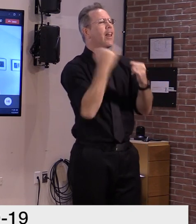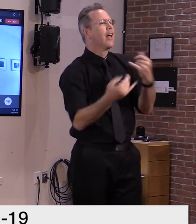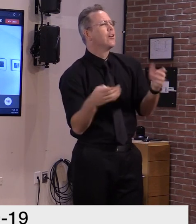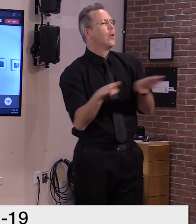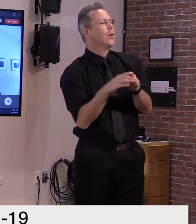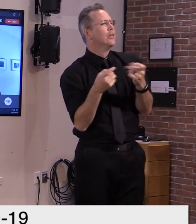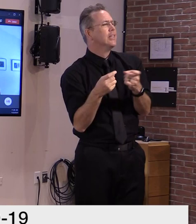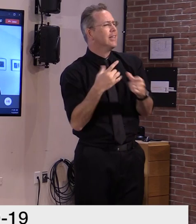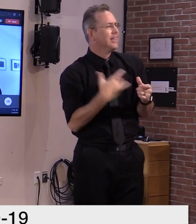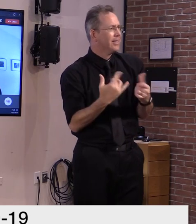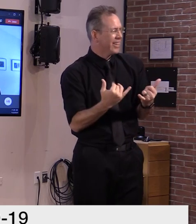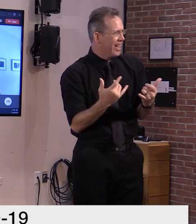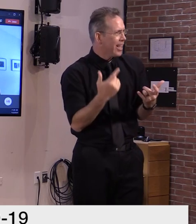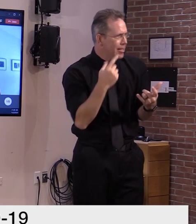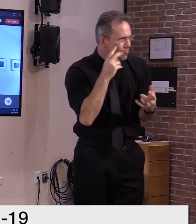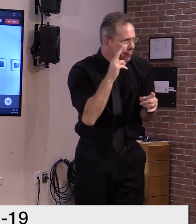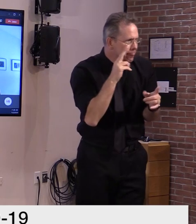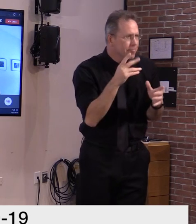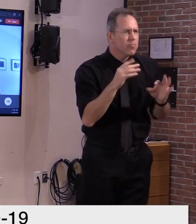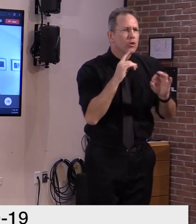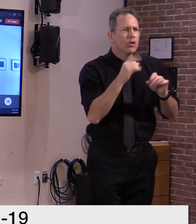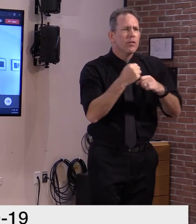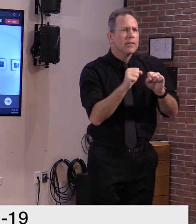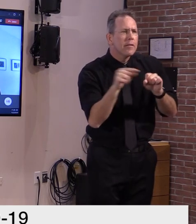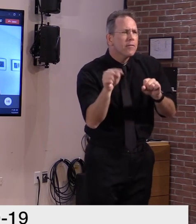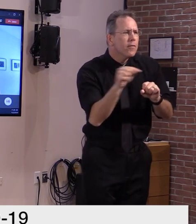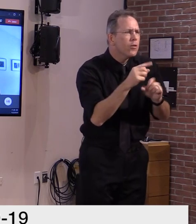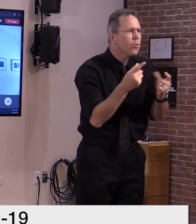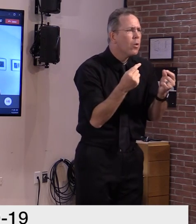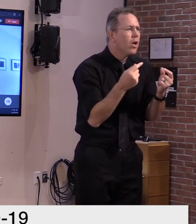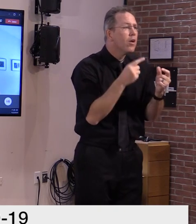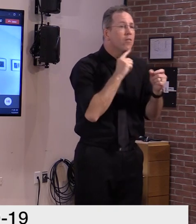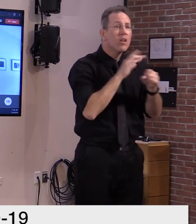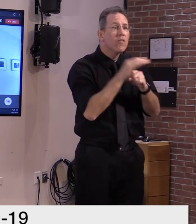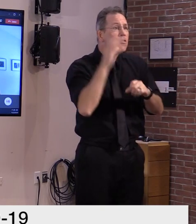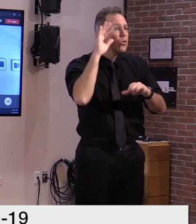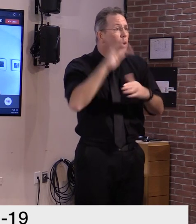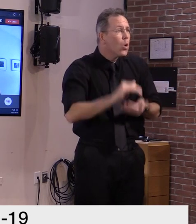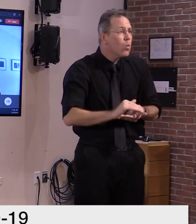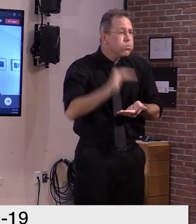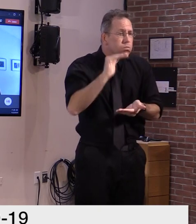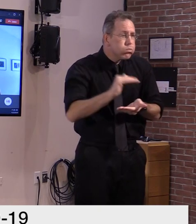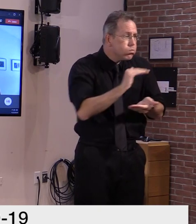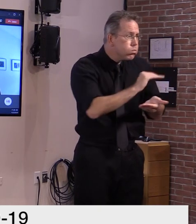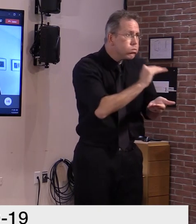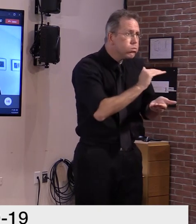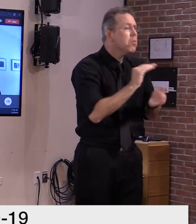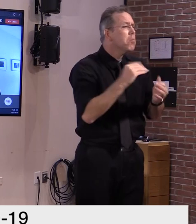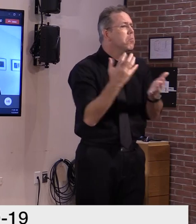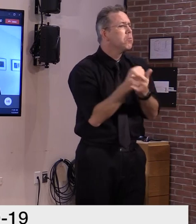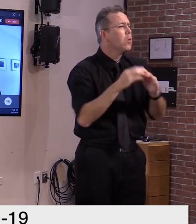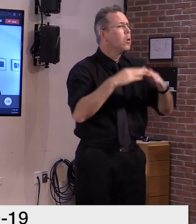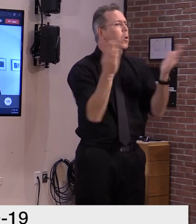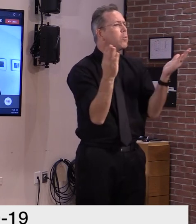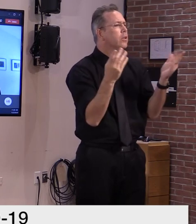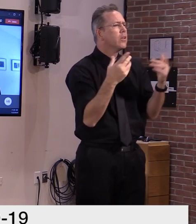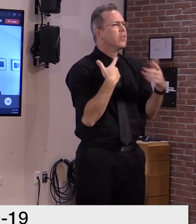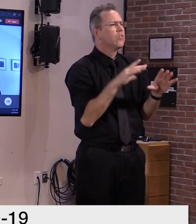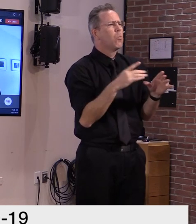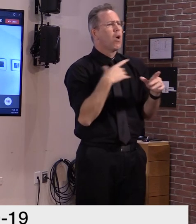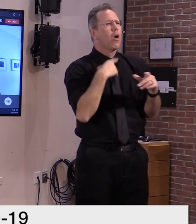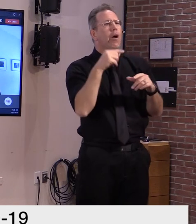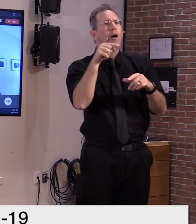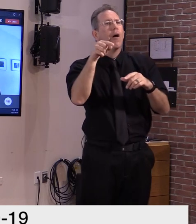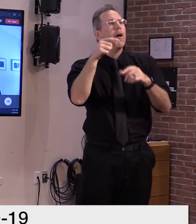enough lifts operating to spread that crowd over their mountains. There are ski areas around the state that are putting in novel,